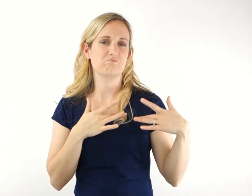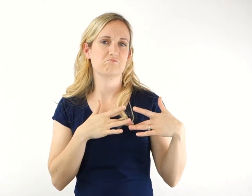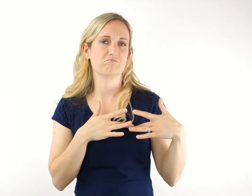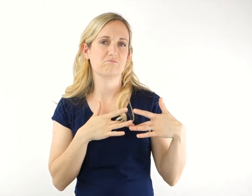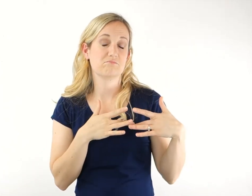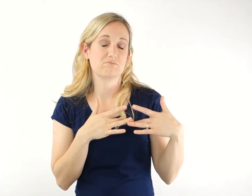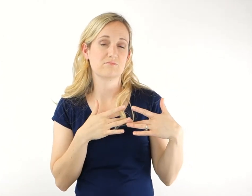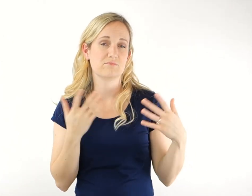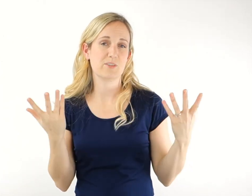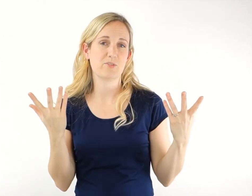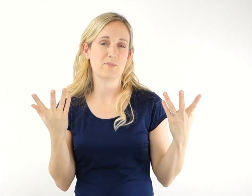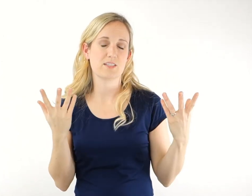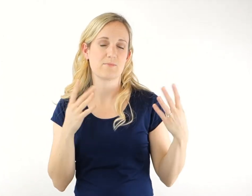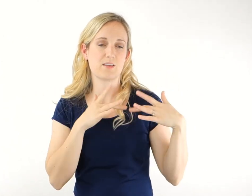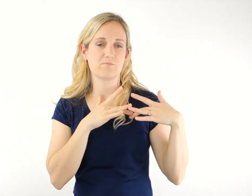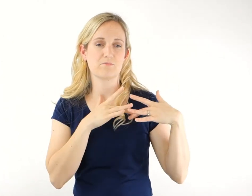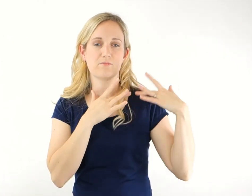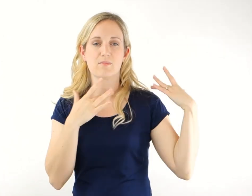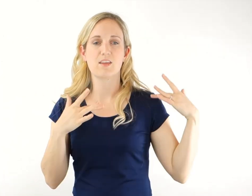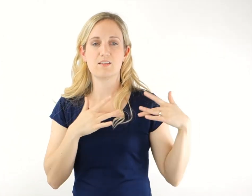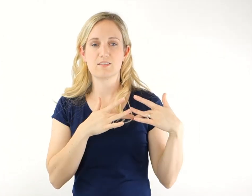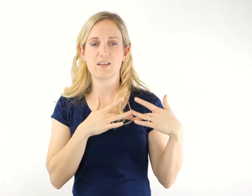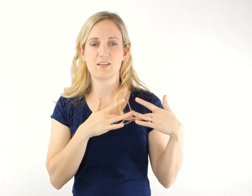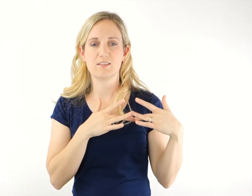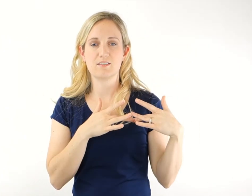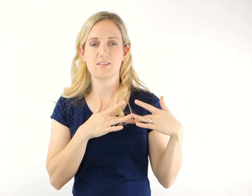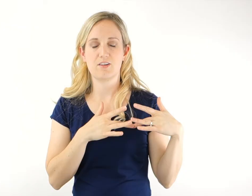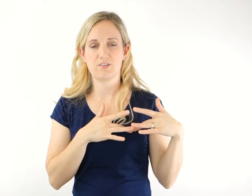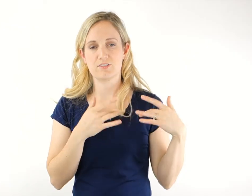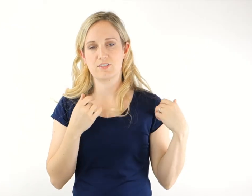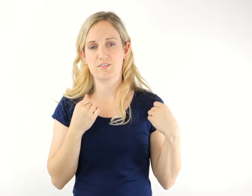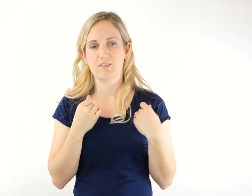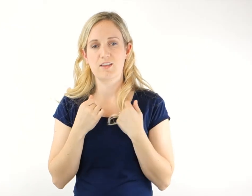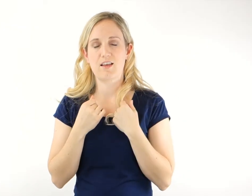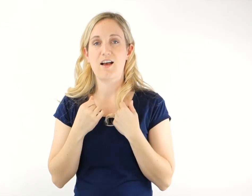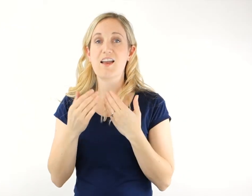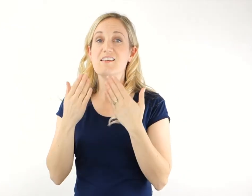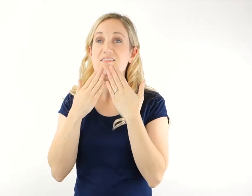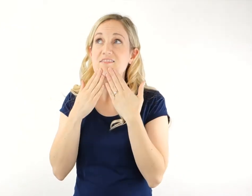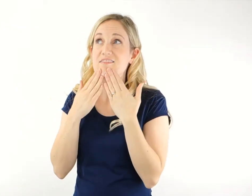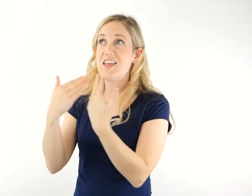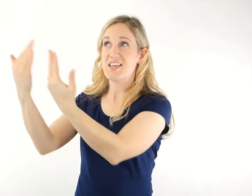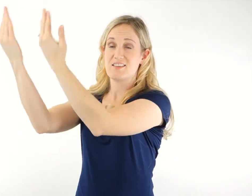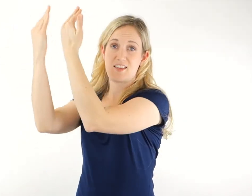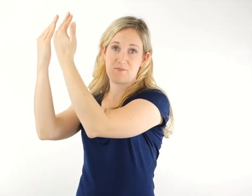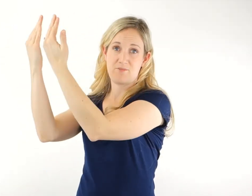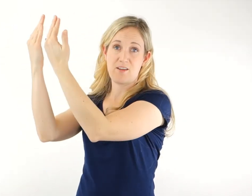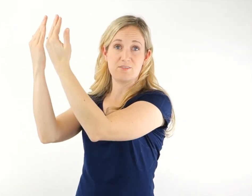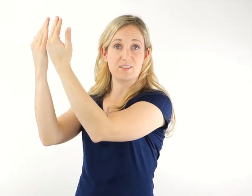like this sign. They both mean the same thing. Sign, heart. I thank him